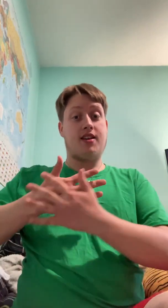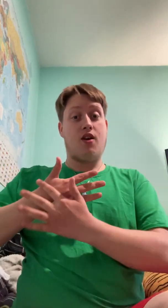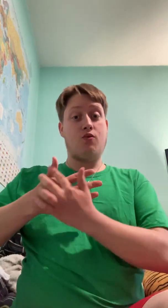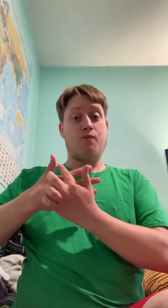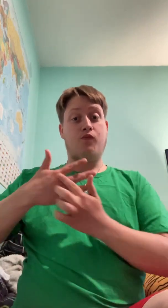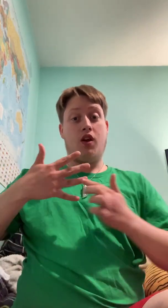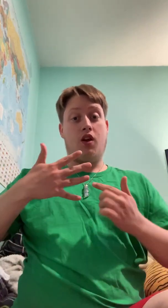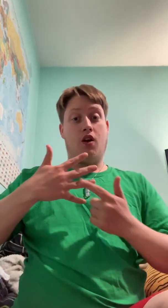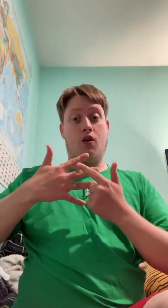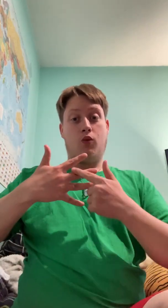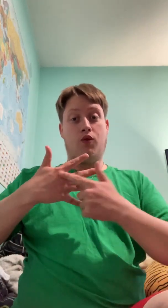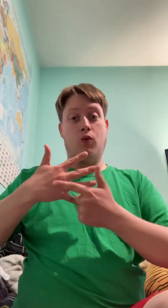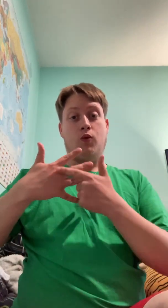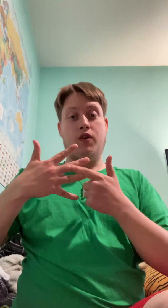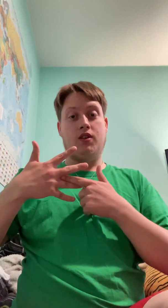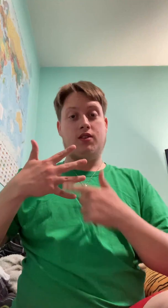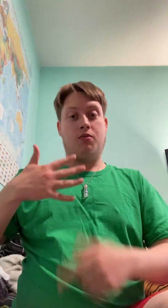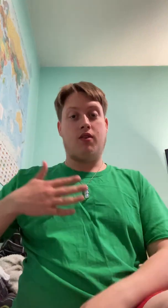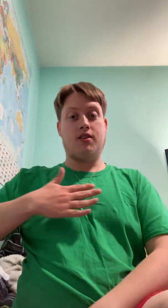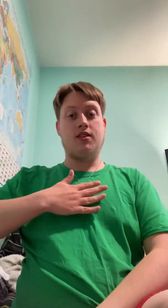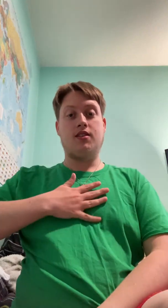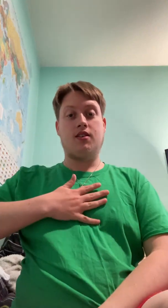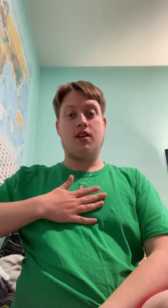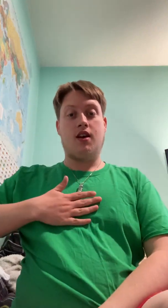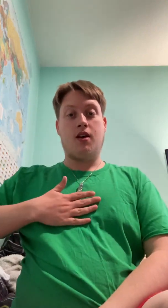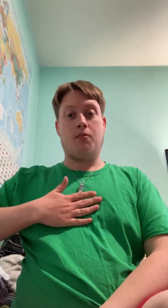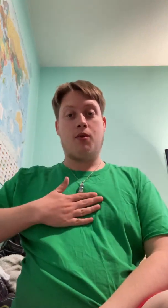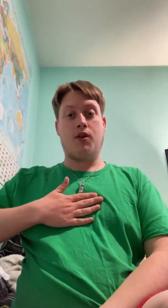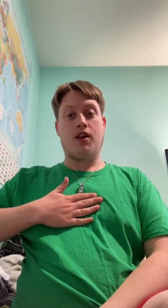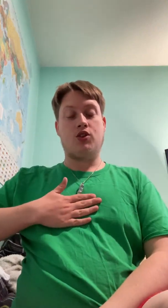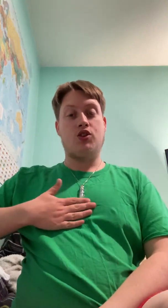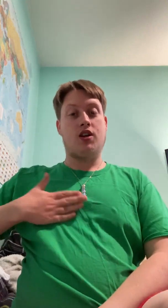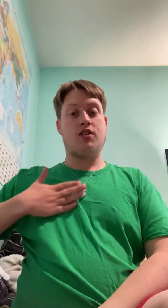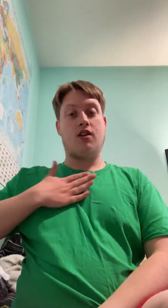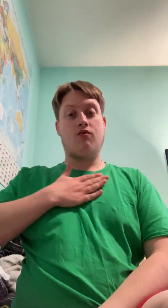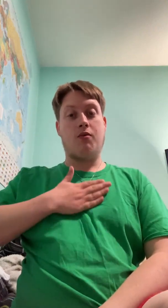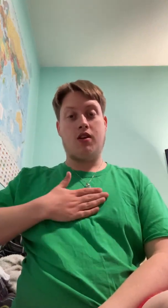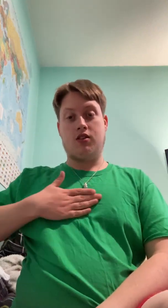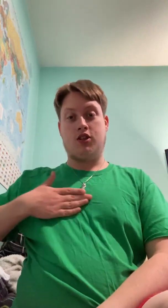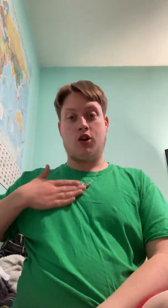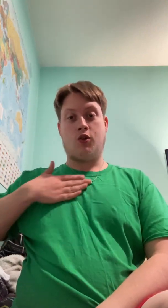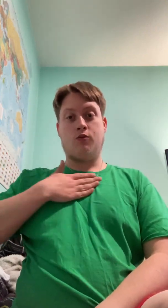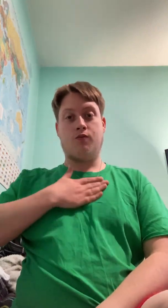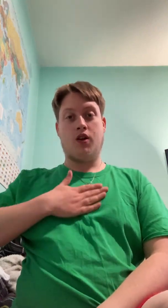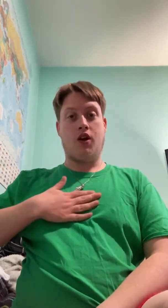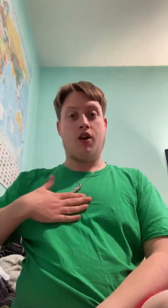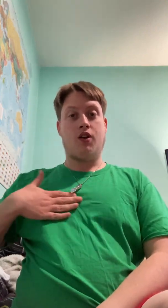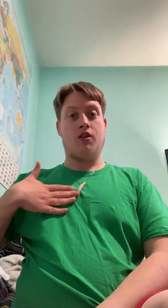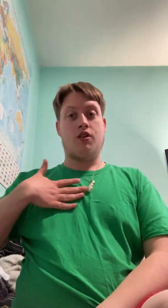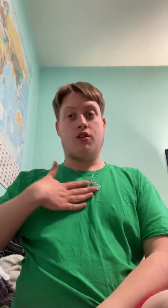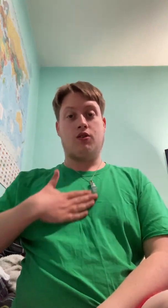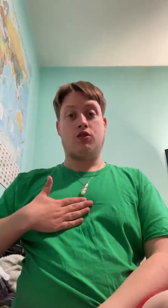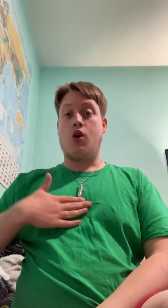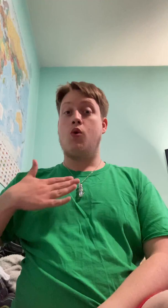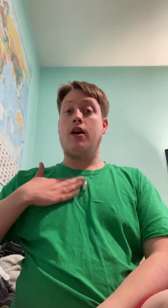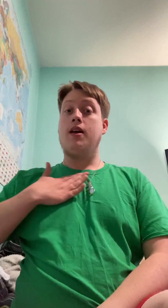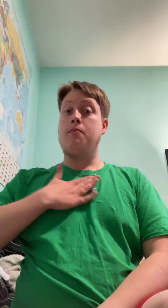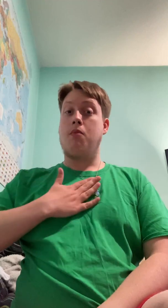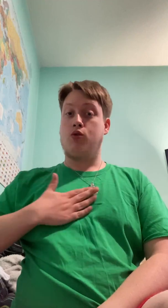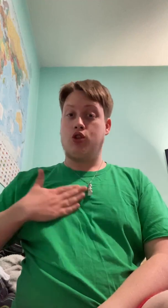out with all fingers separated, put it against your chest and rub it in a circle. So,